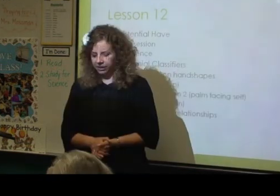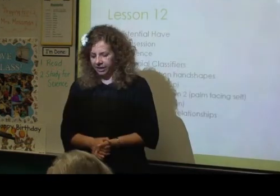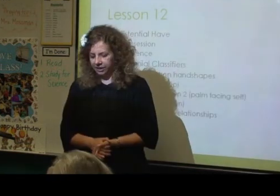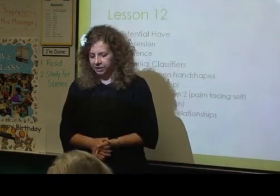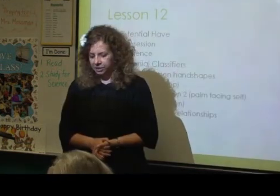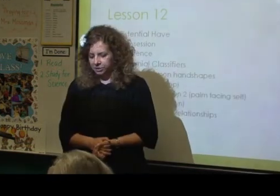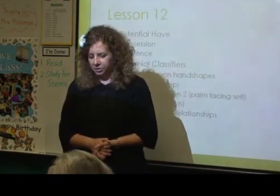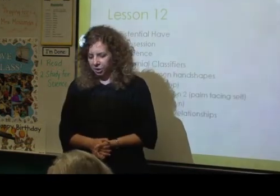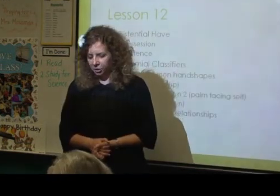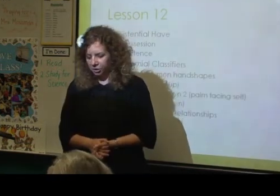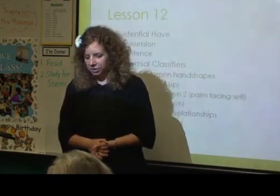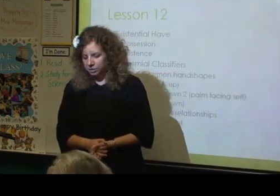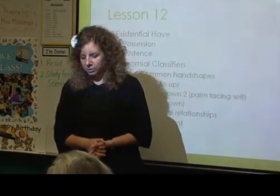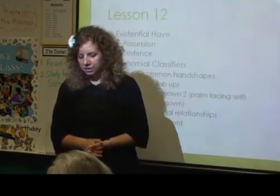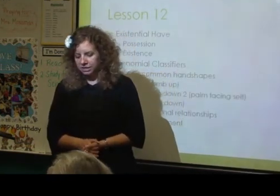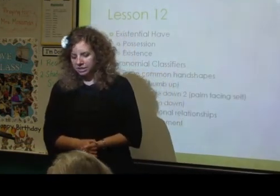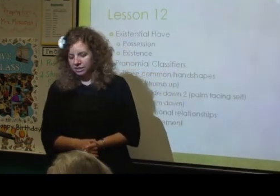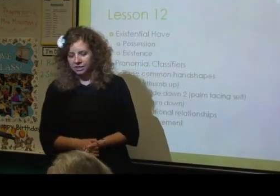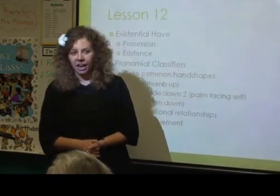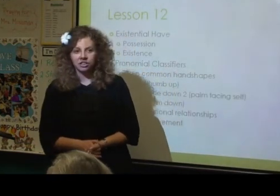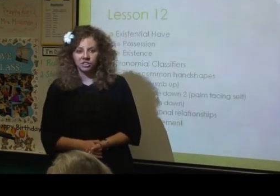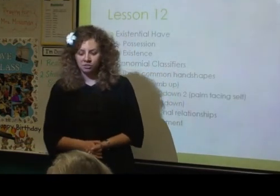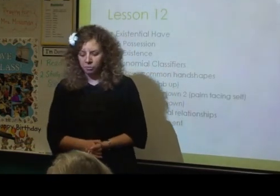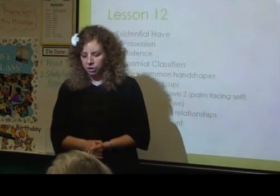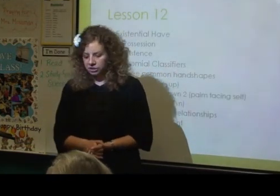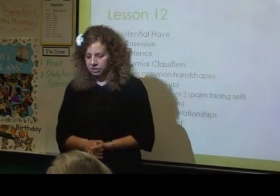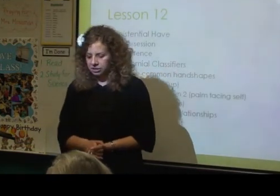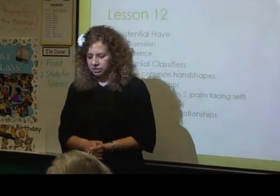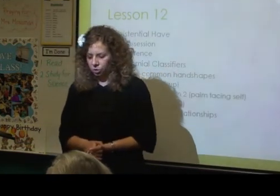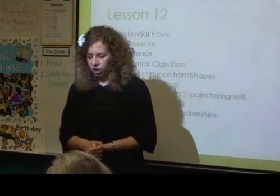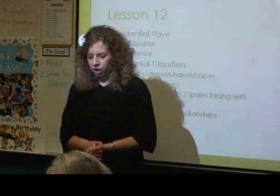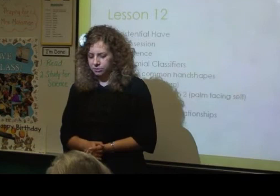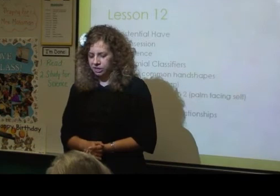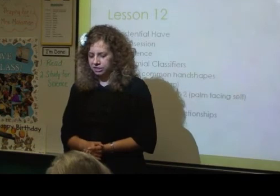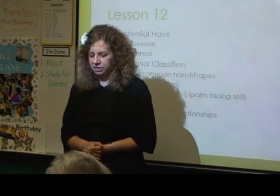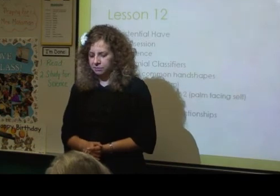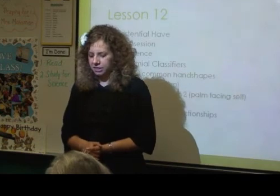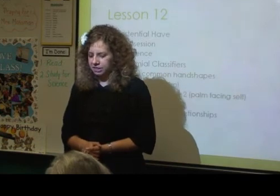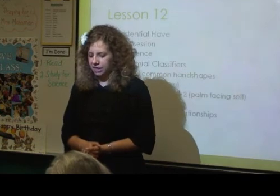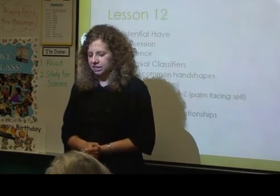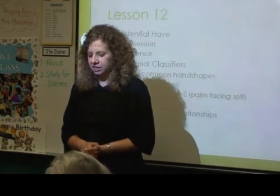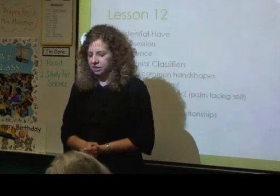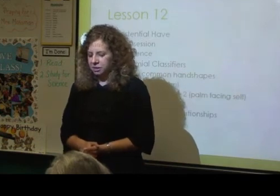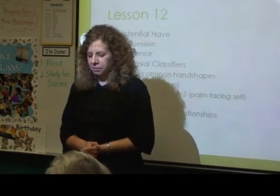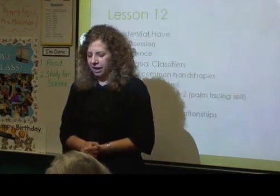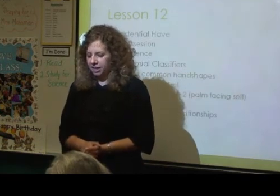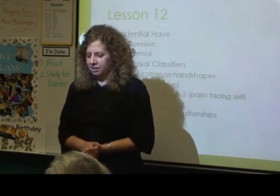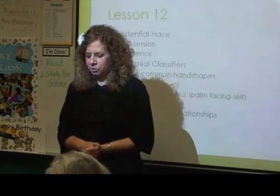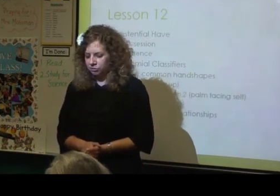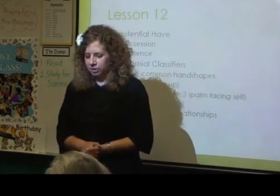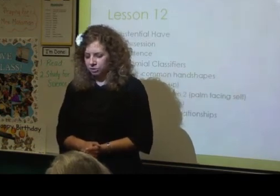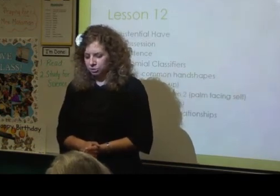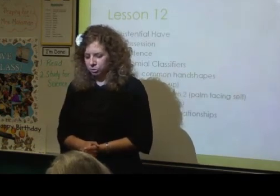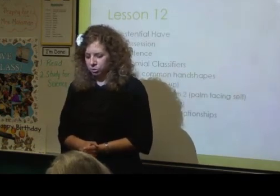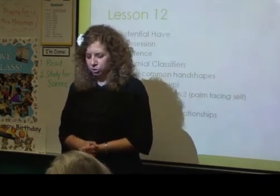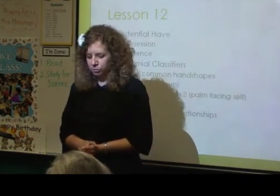Okay. So in this one it says the action of persons or objects can be indicated by adding movement to